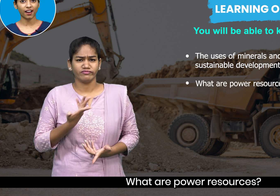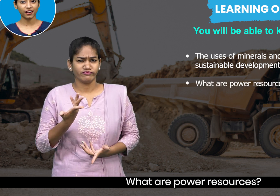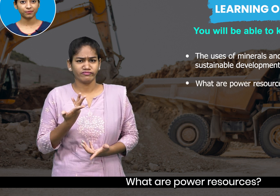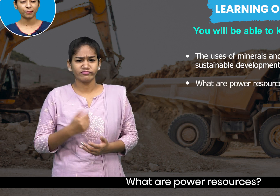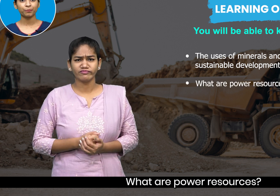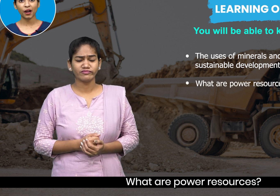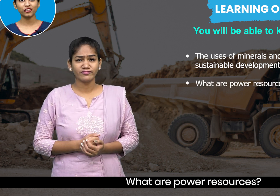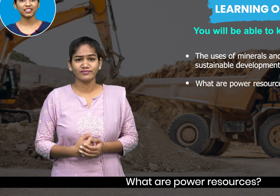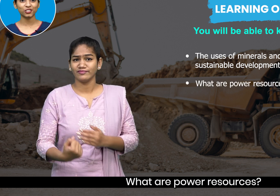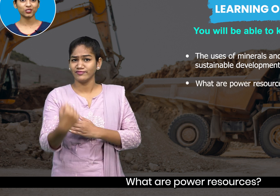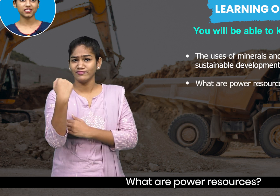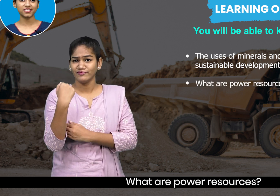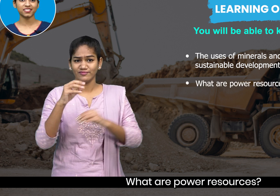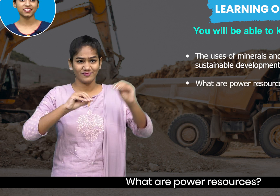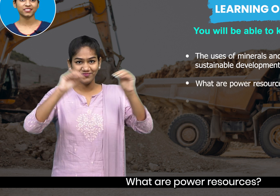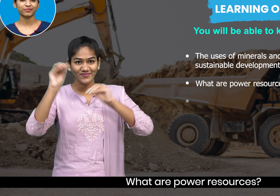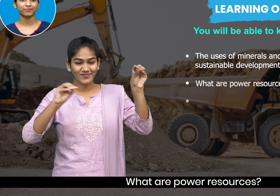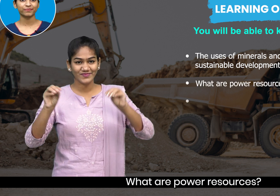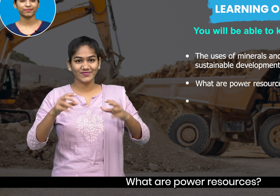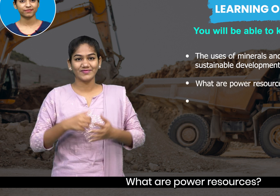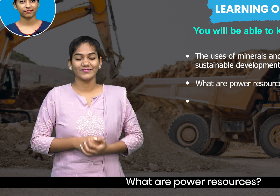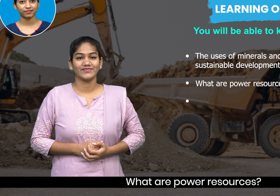What are power resources?